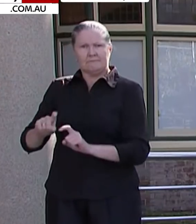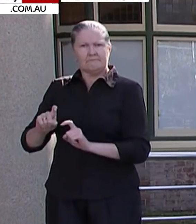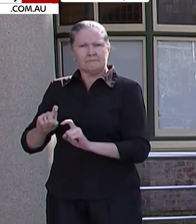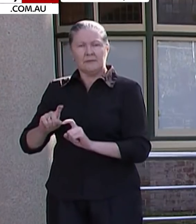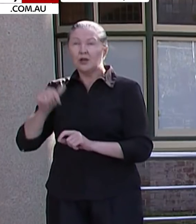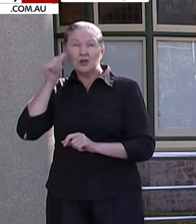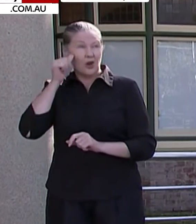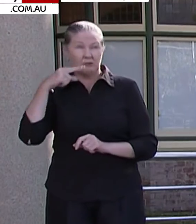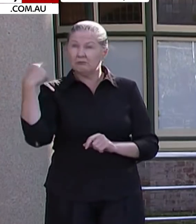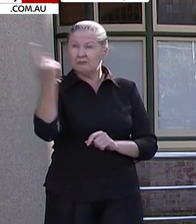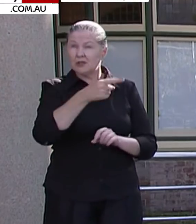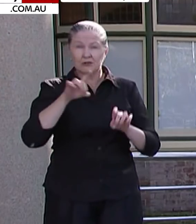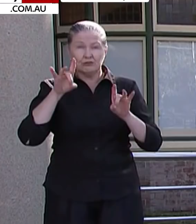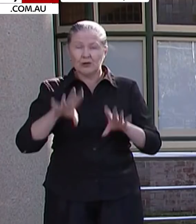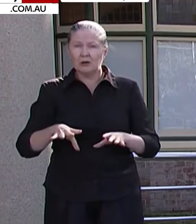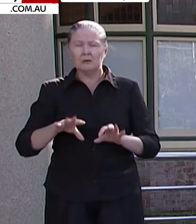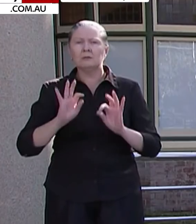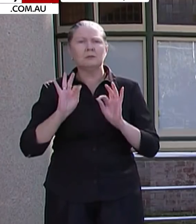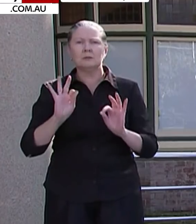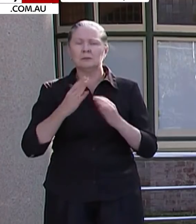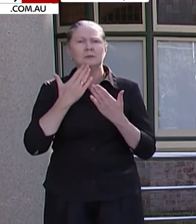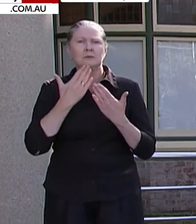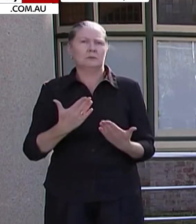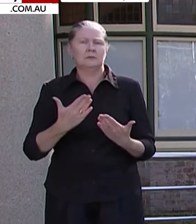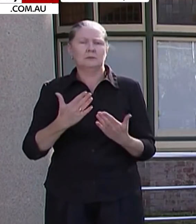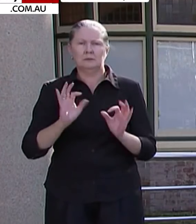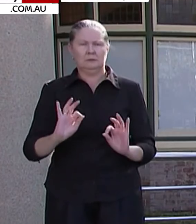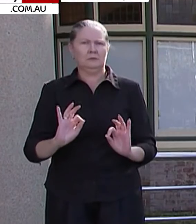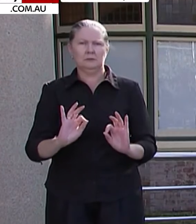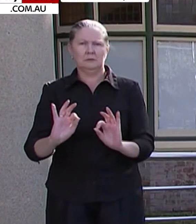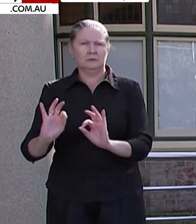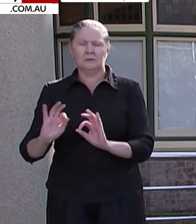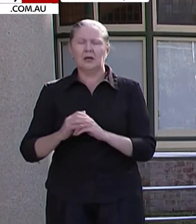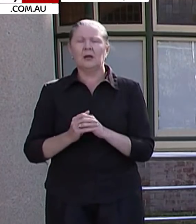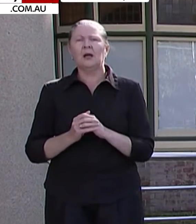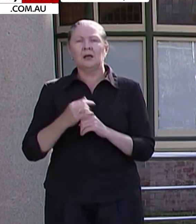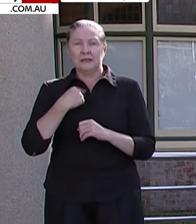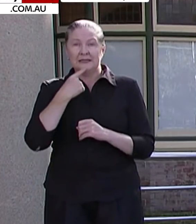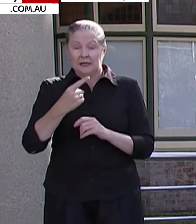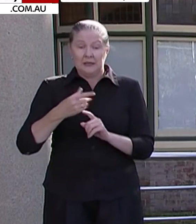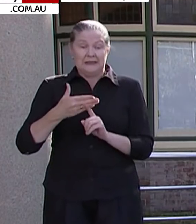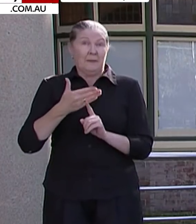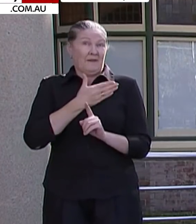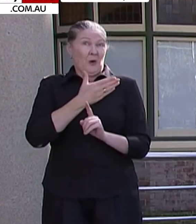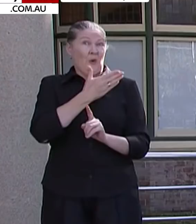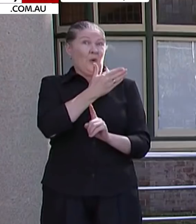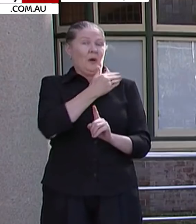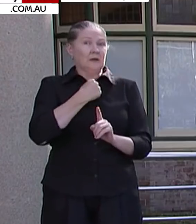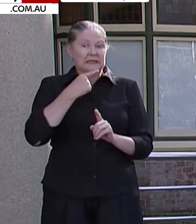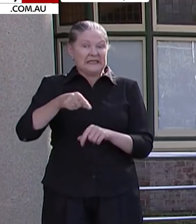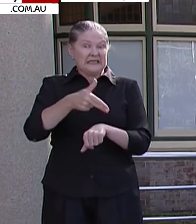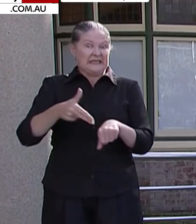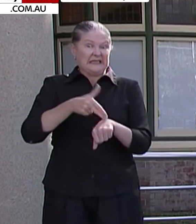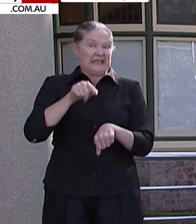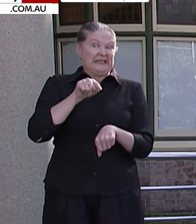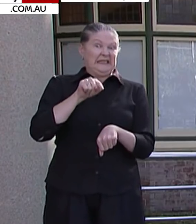have responded magnificently. I said before this weekend that Easter could be the most important weekend